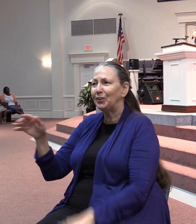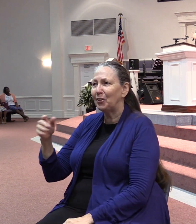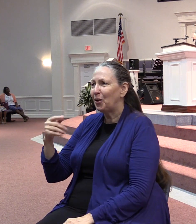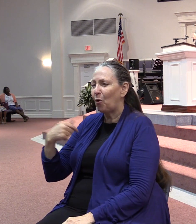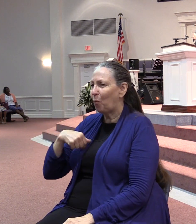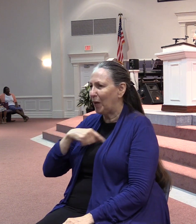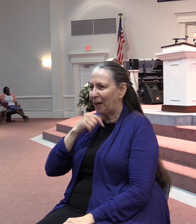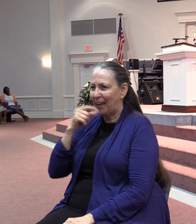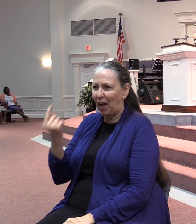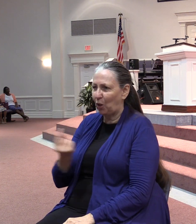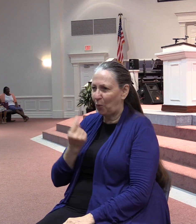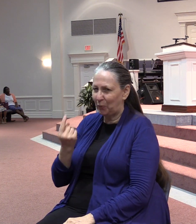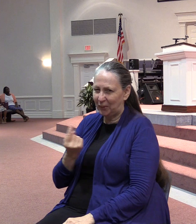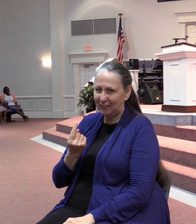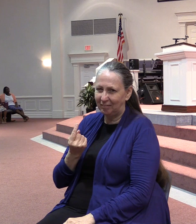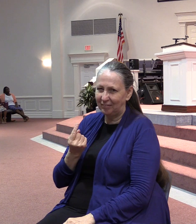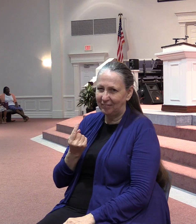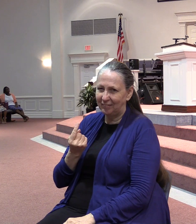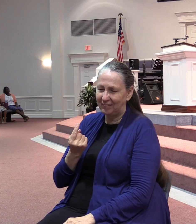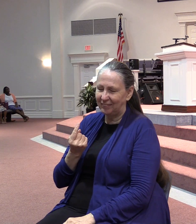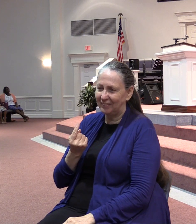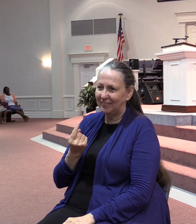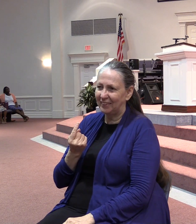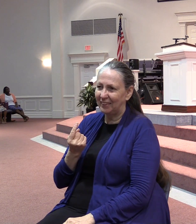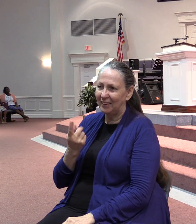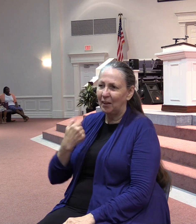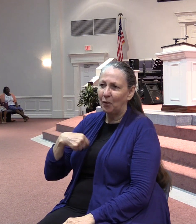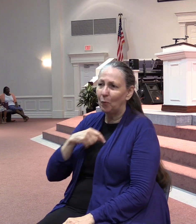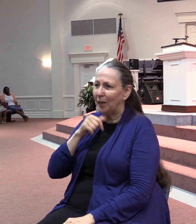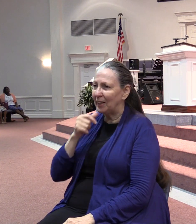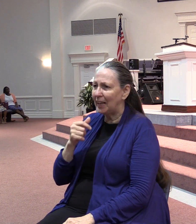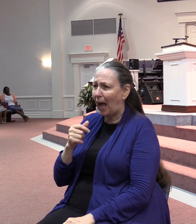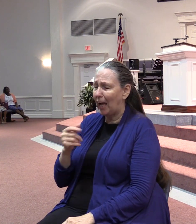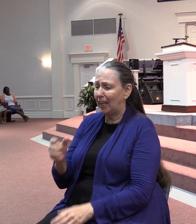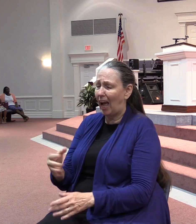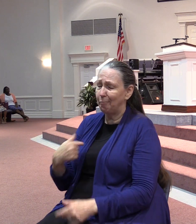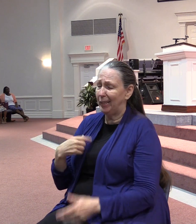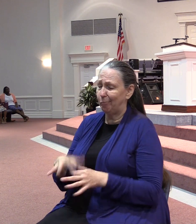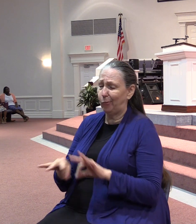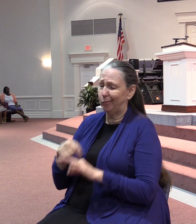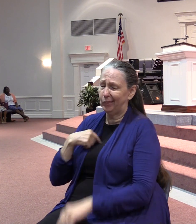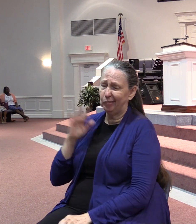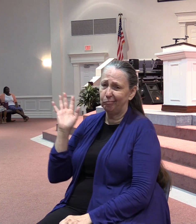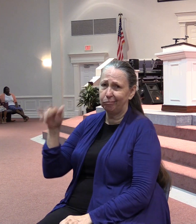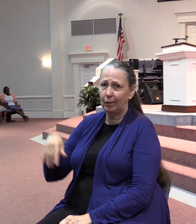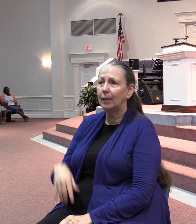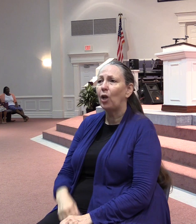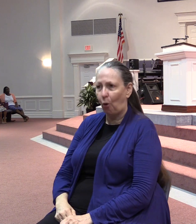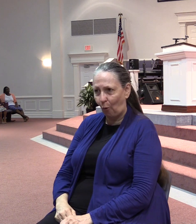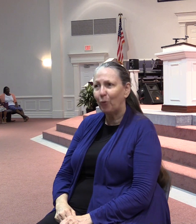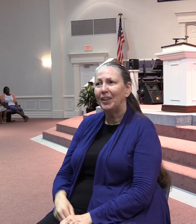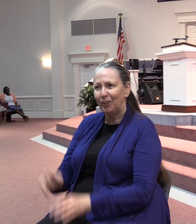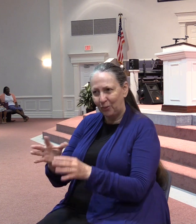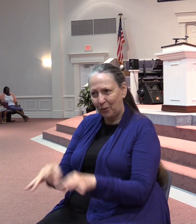by yourself. And you are not all alone, and you are not insignificant. The book says you are